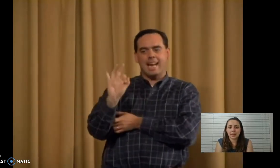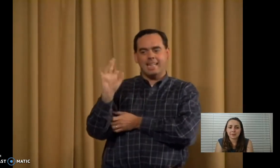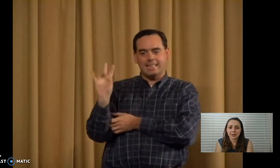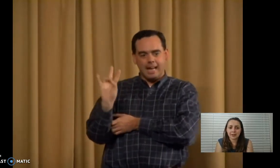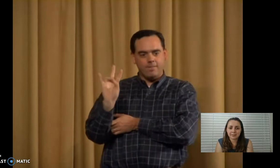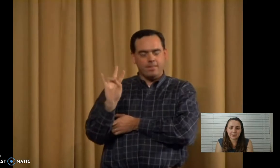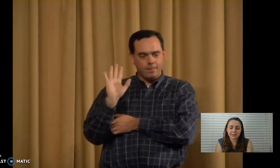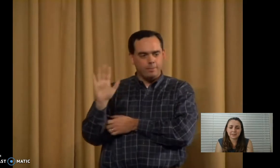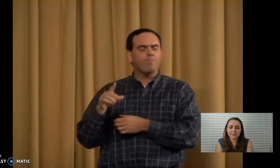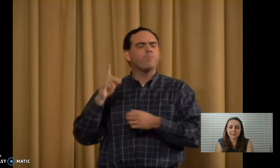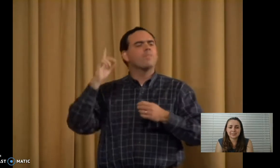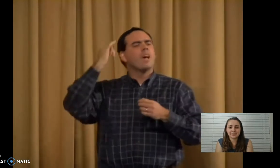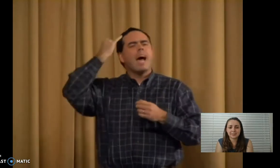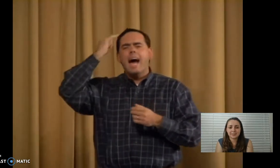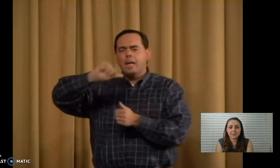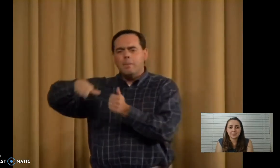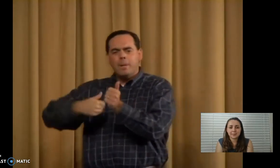And they had a lot of great ideas here.